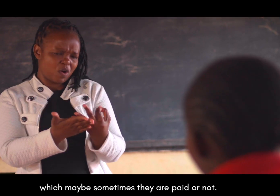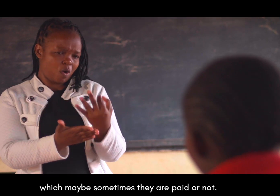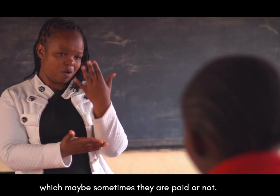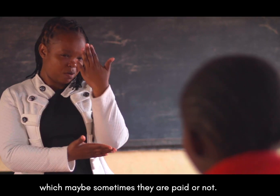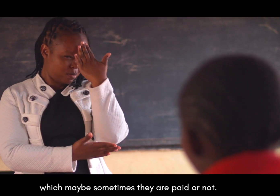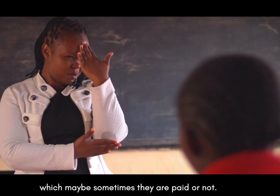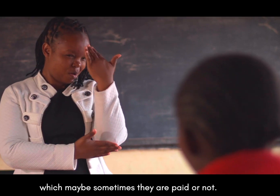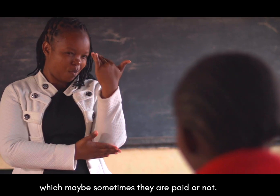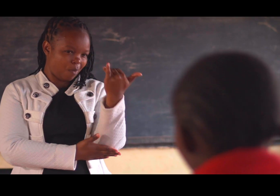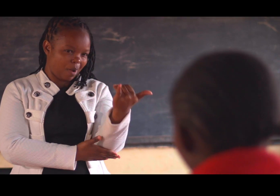or not.